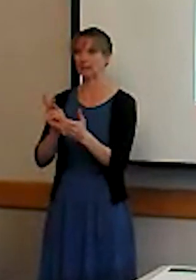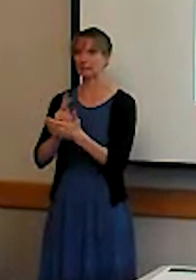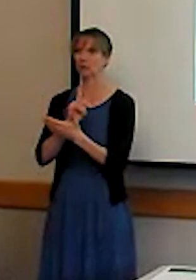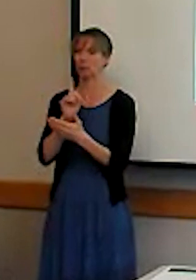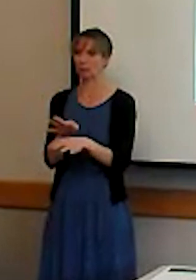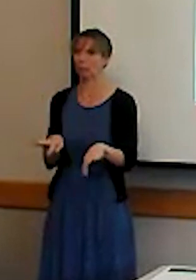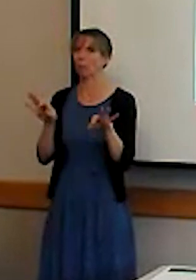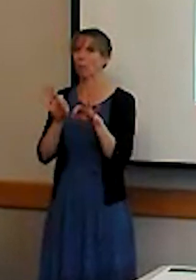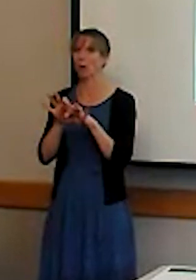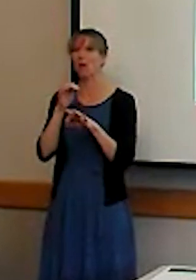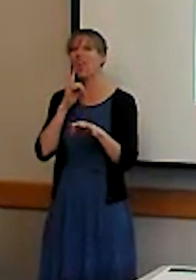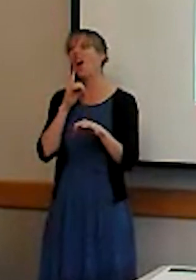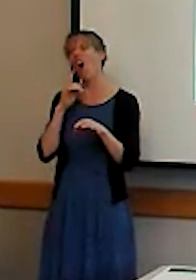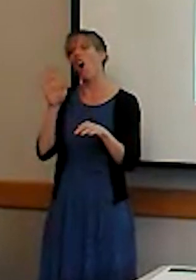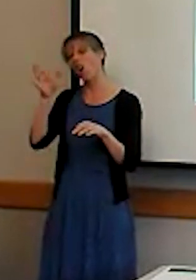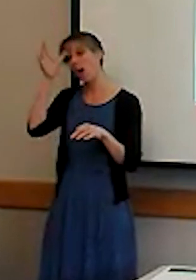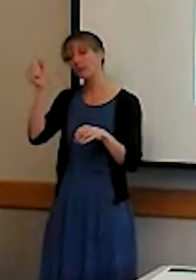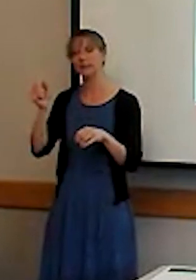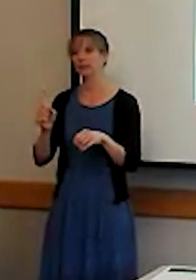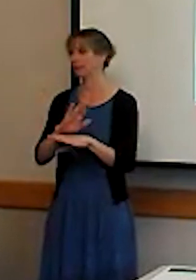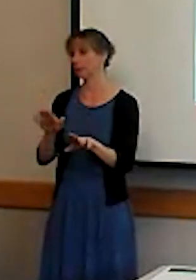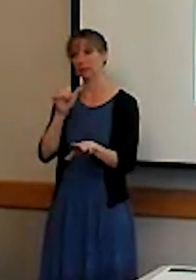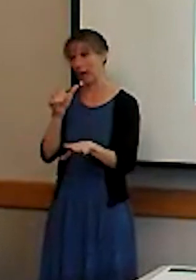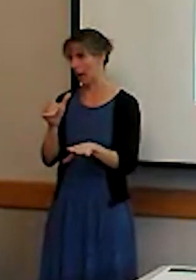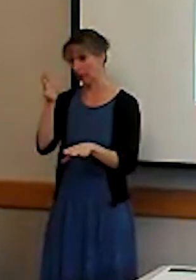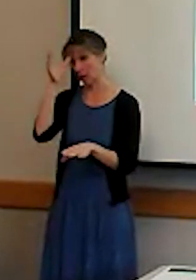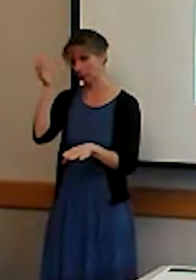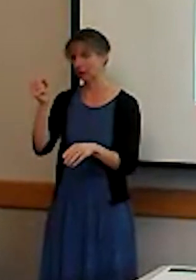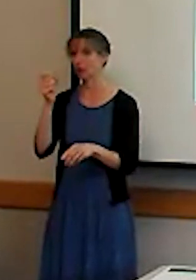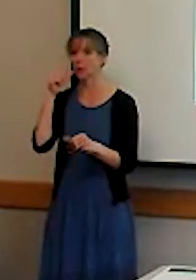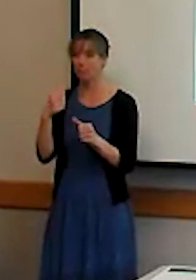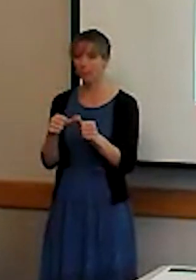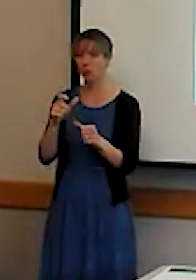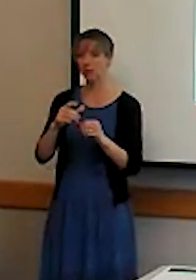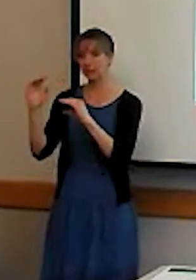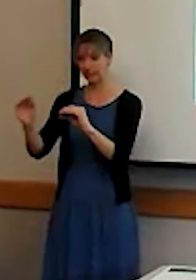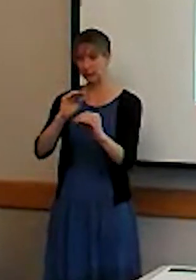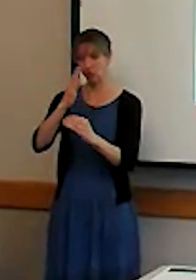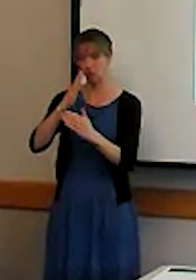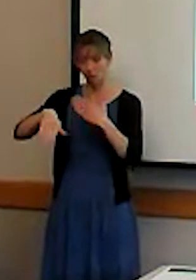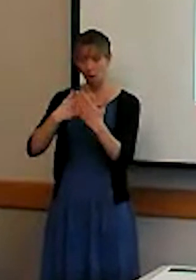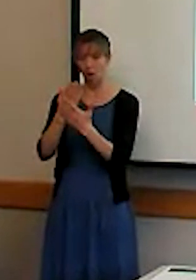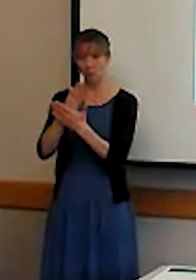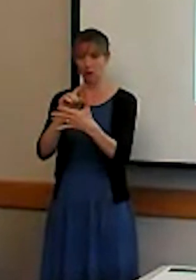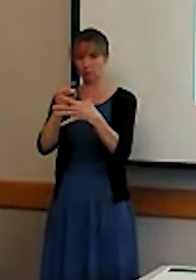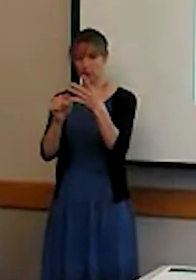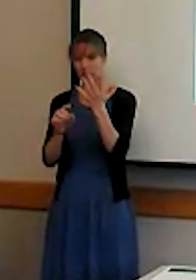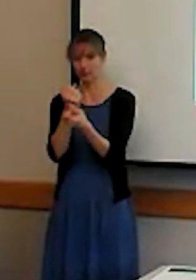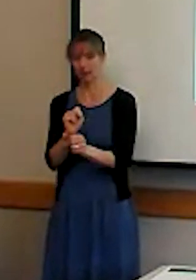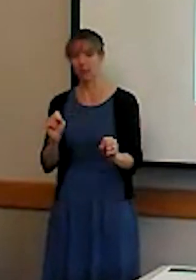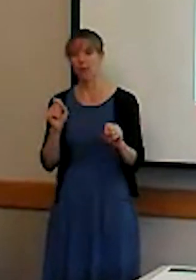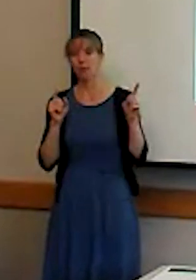we sometimes think these things are common sense, but they are not. So remembering that we need to teach all aspects of safety. This